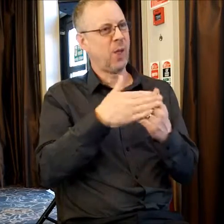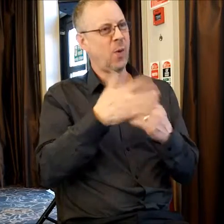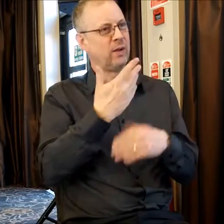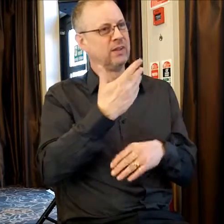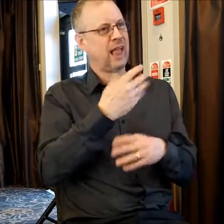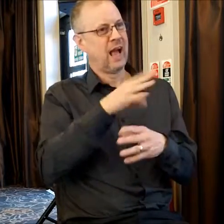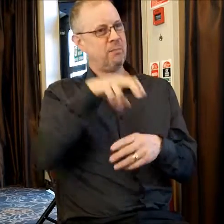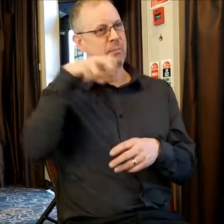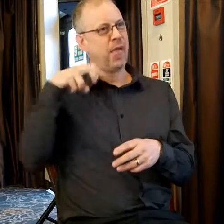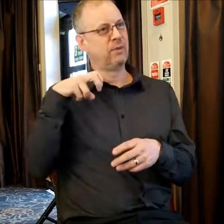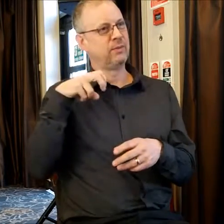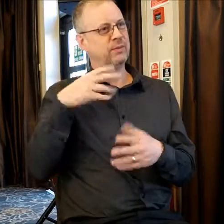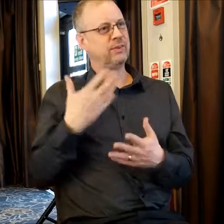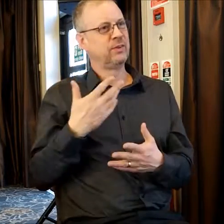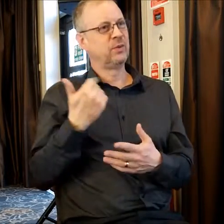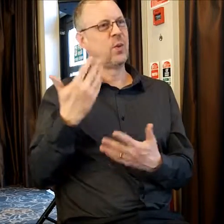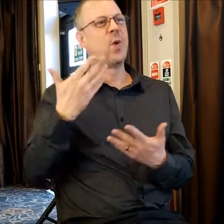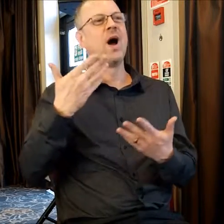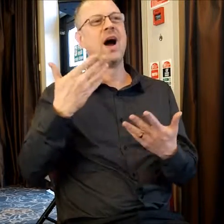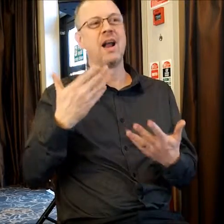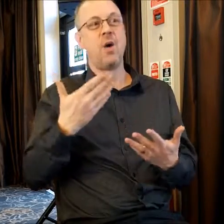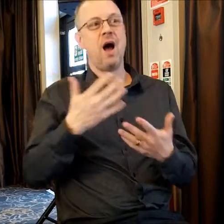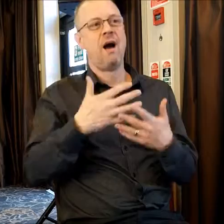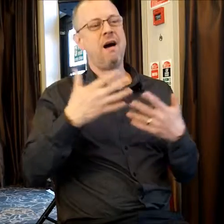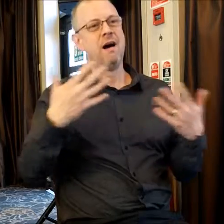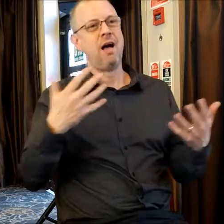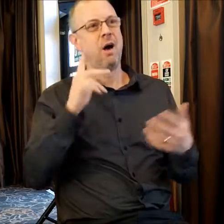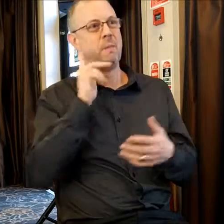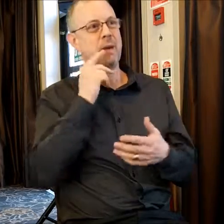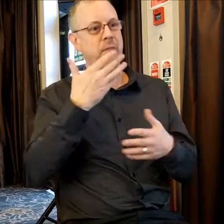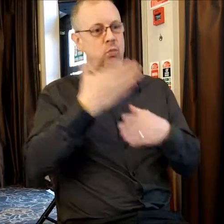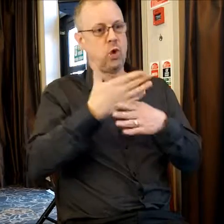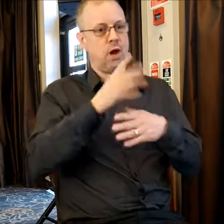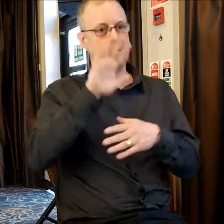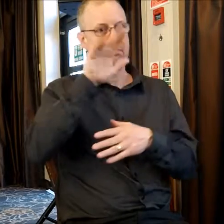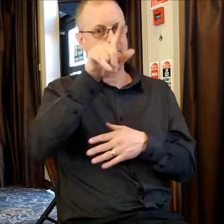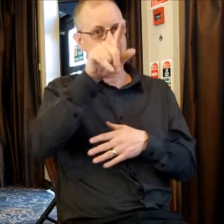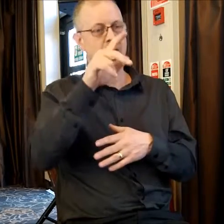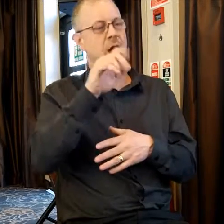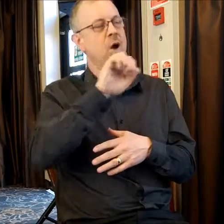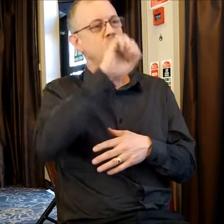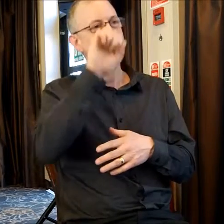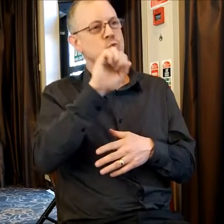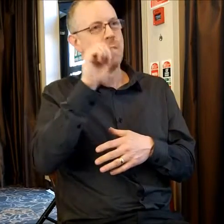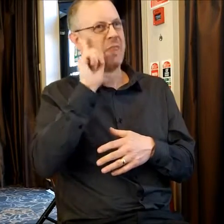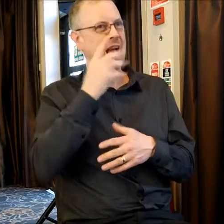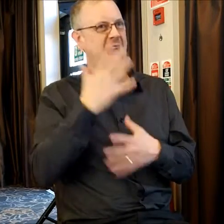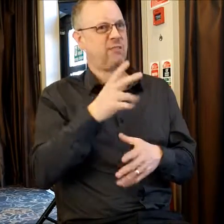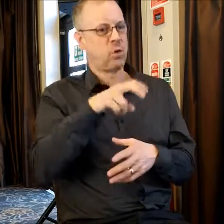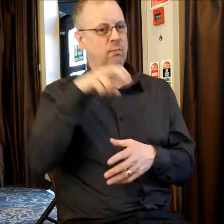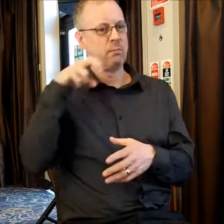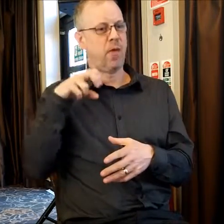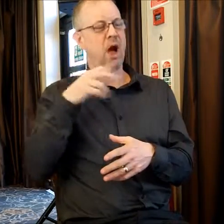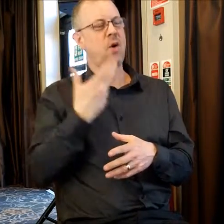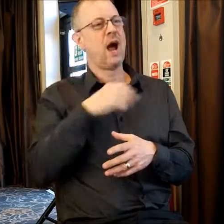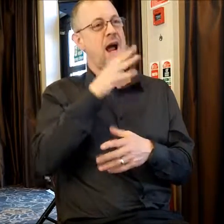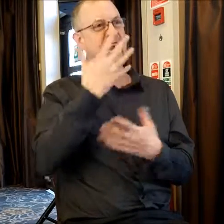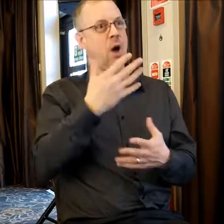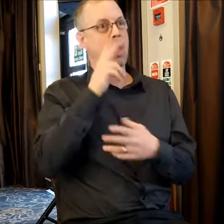doing work in Europe have suddenly thought, wait a minute, post-recession, we need to get out there, and they've started to look at Africa